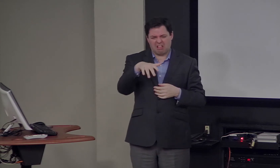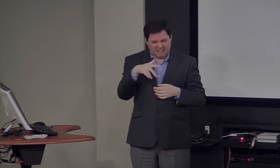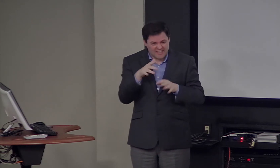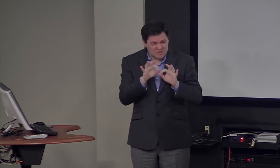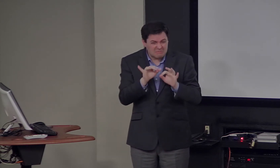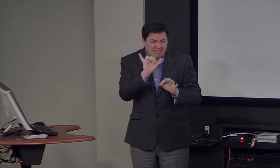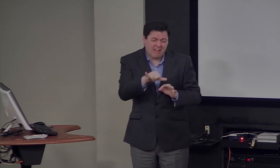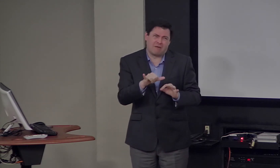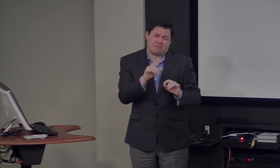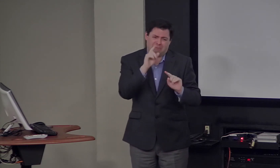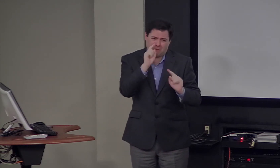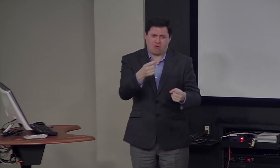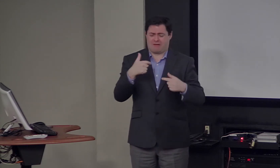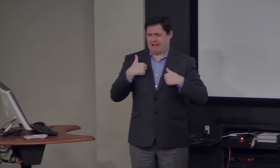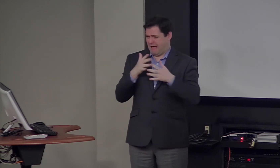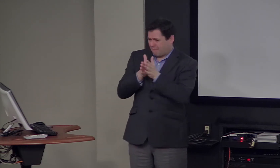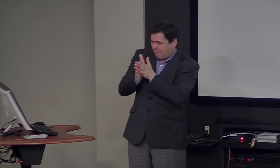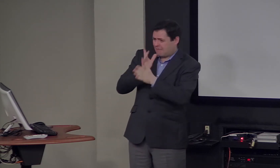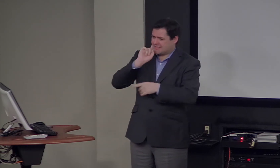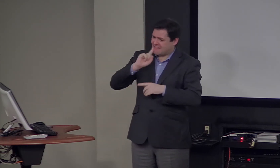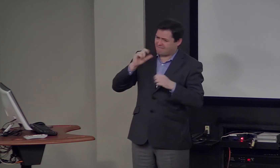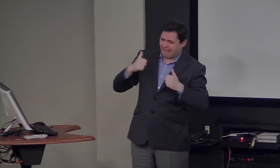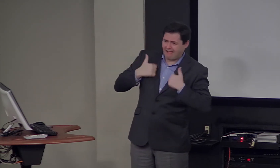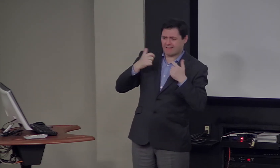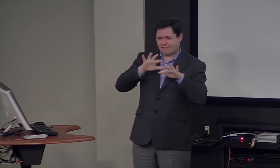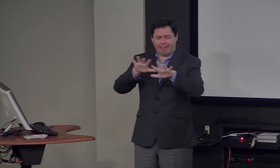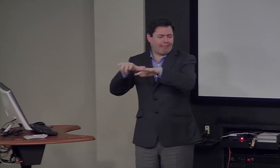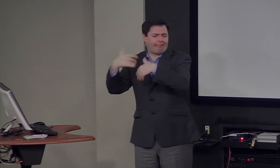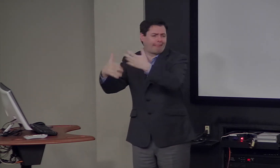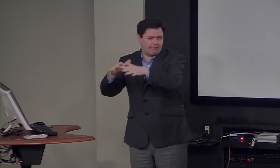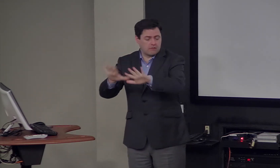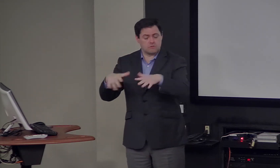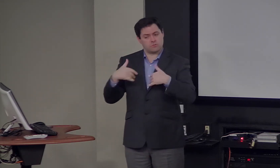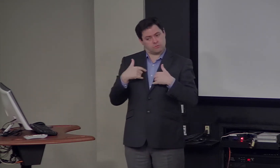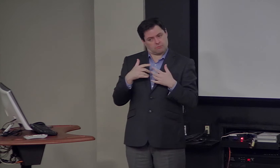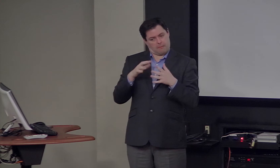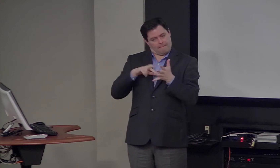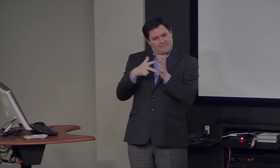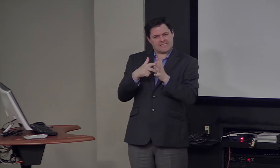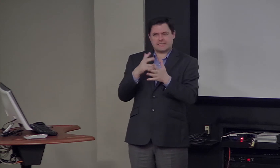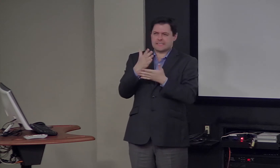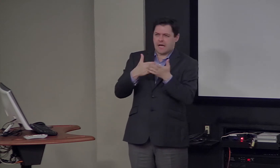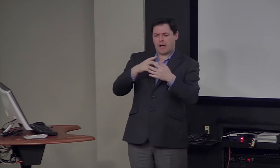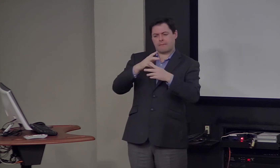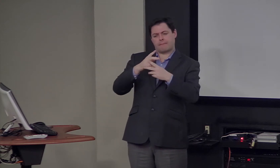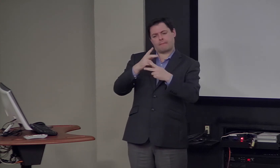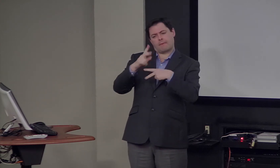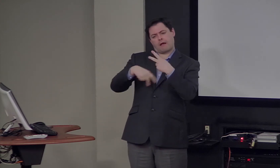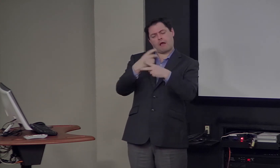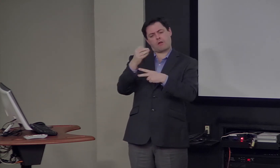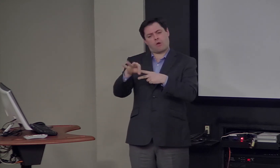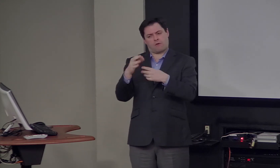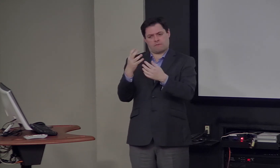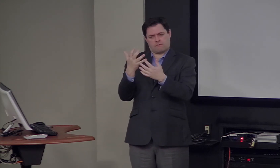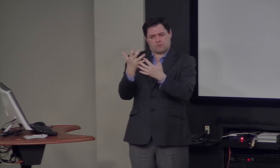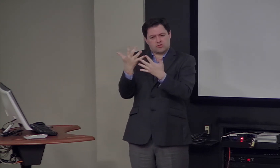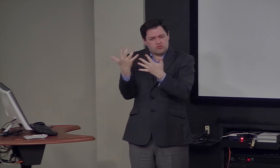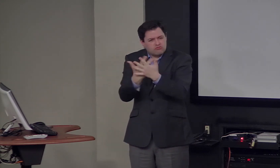they probably wouldn't be tracked into the interpreter field. Some individuals pursued other careers despite the fact that they did have aptitudes and skills